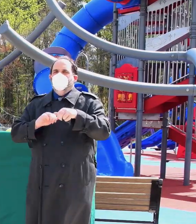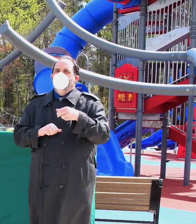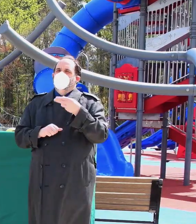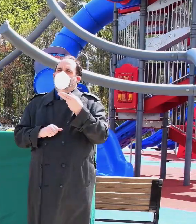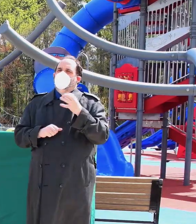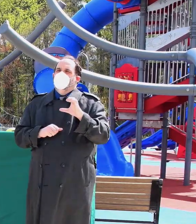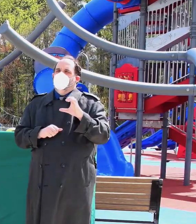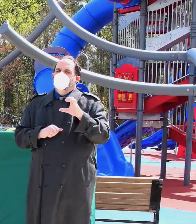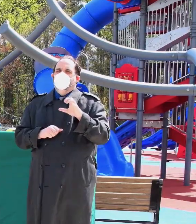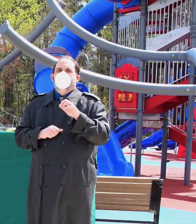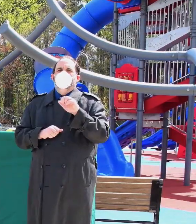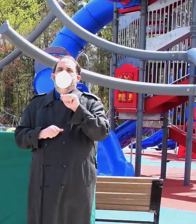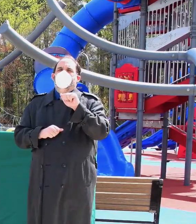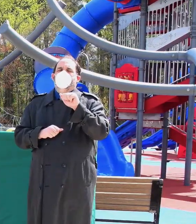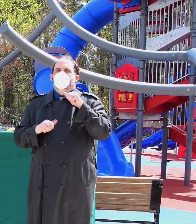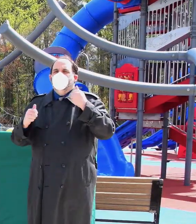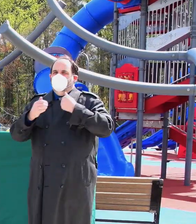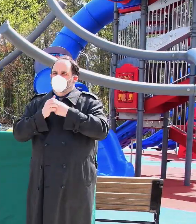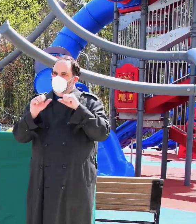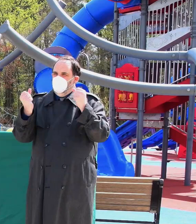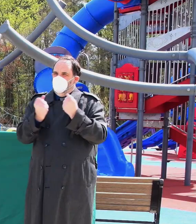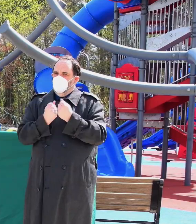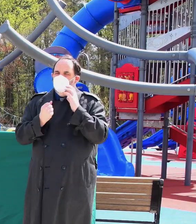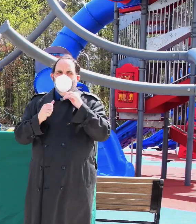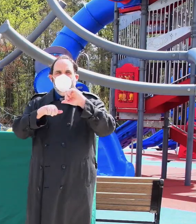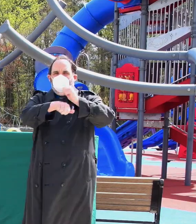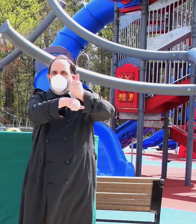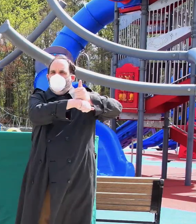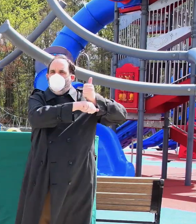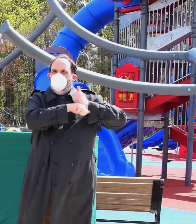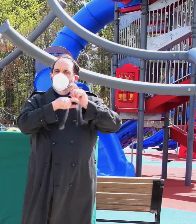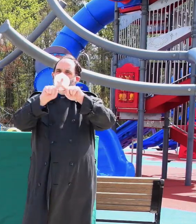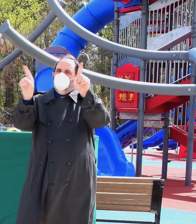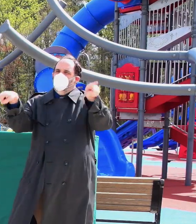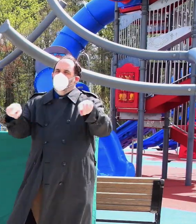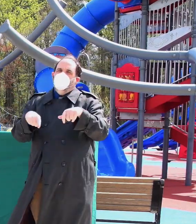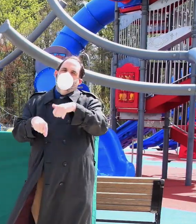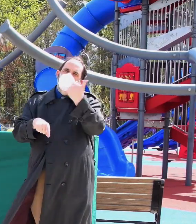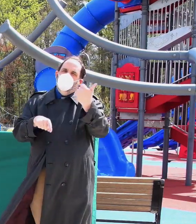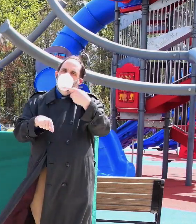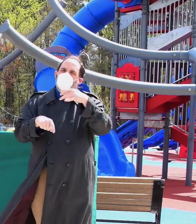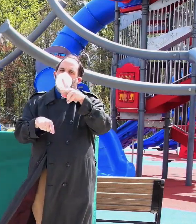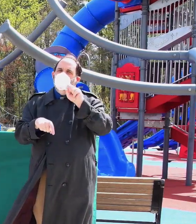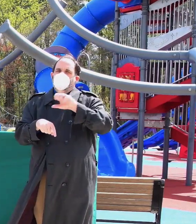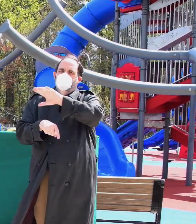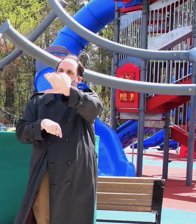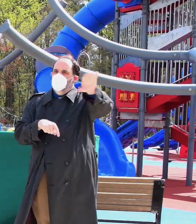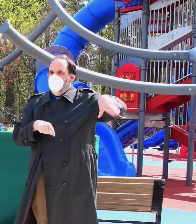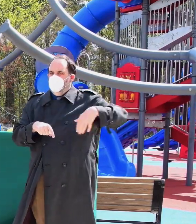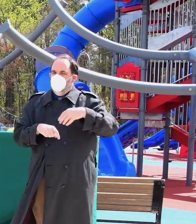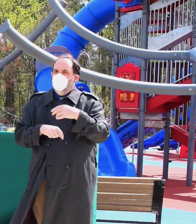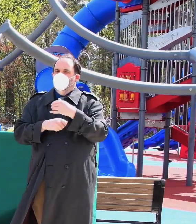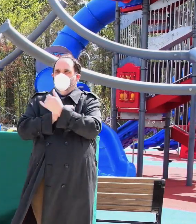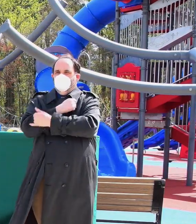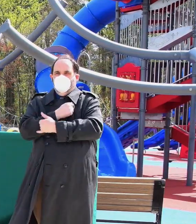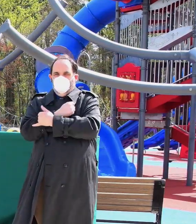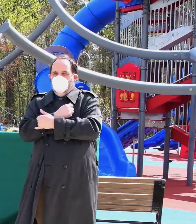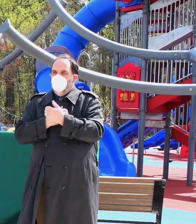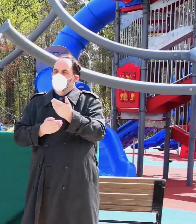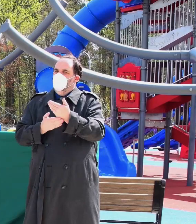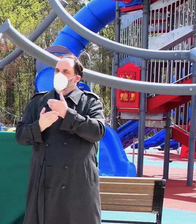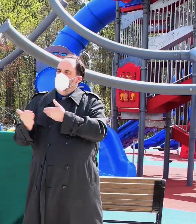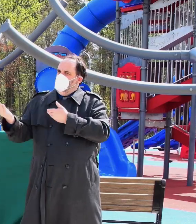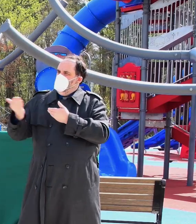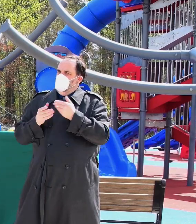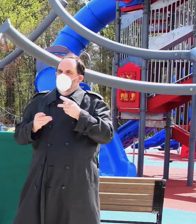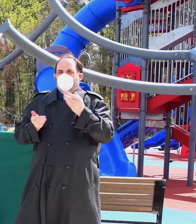County Autism Society and plan to install boards at some of our other parks throughout the county. Before I invite the speakers to say a